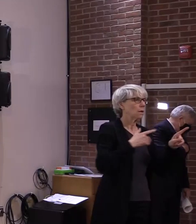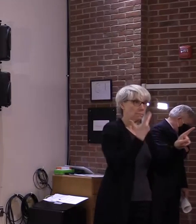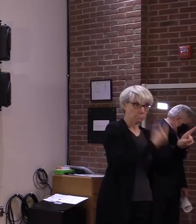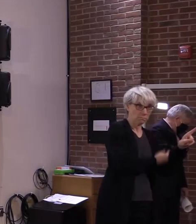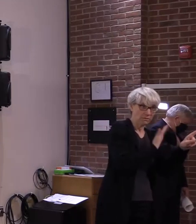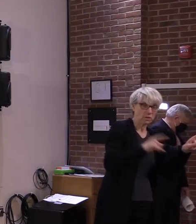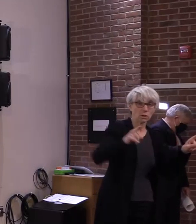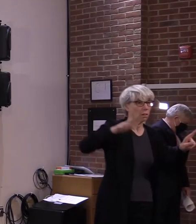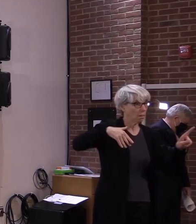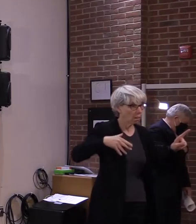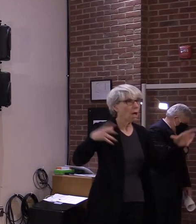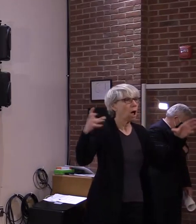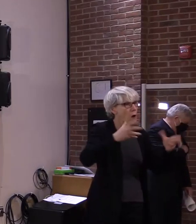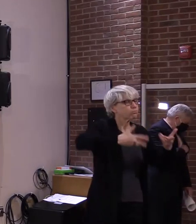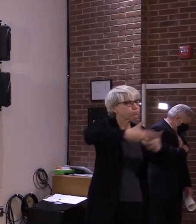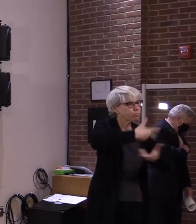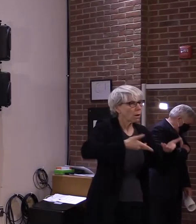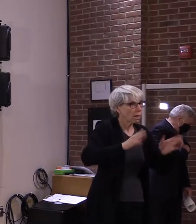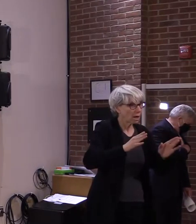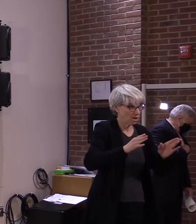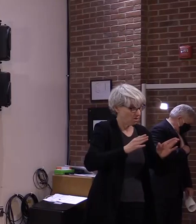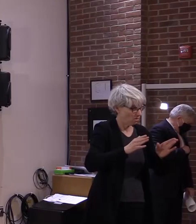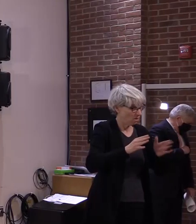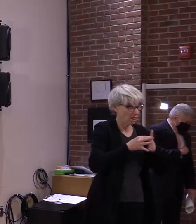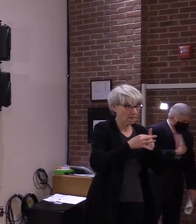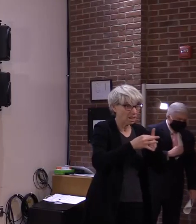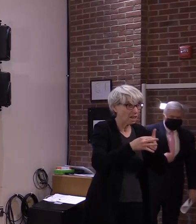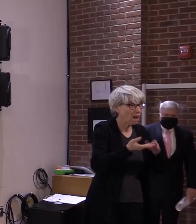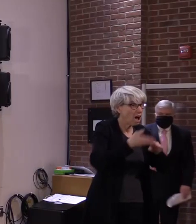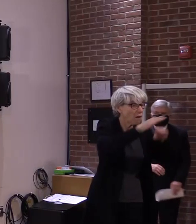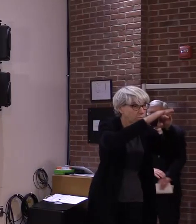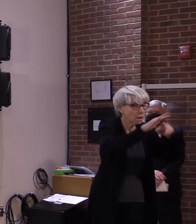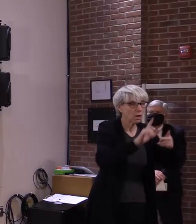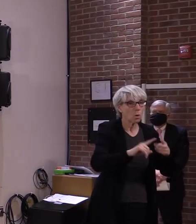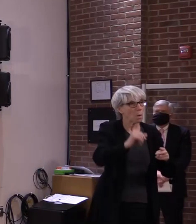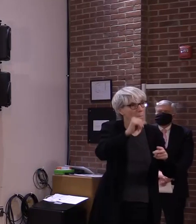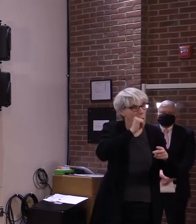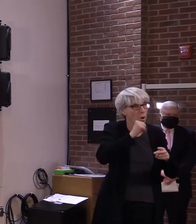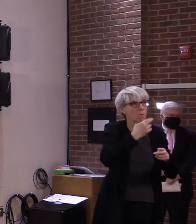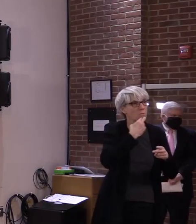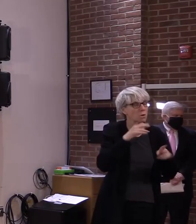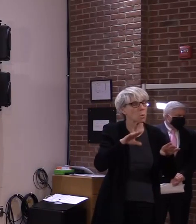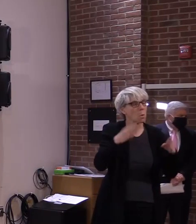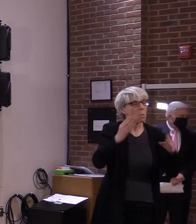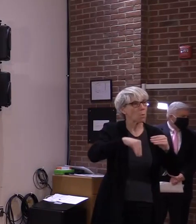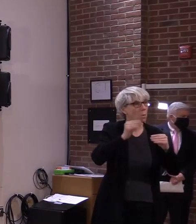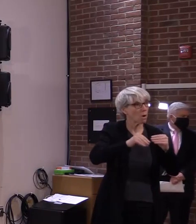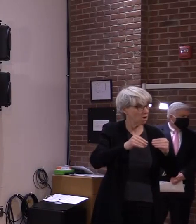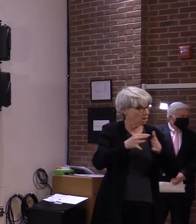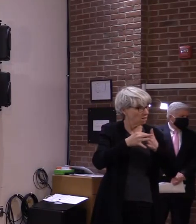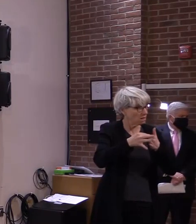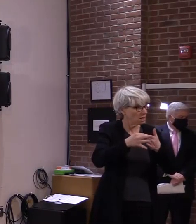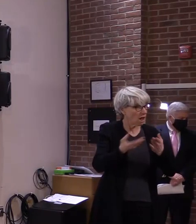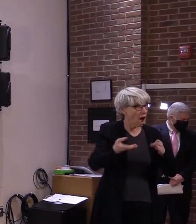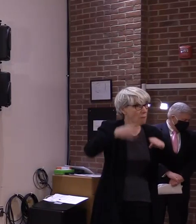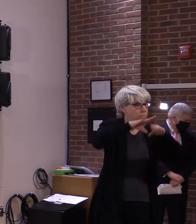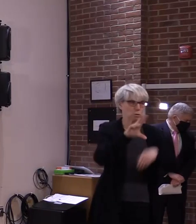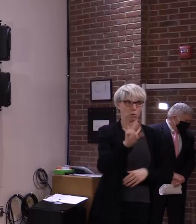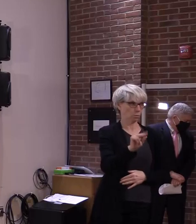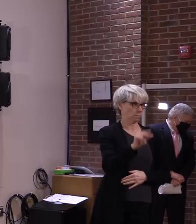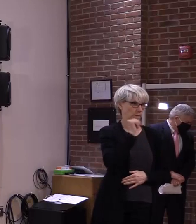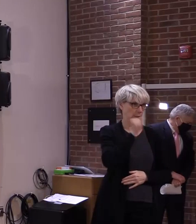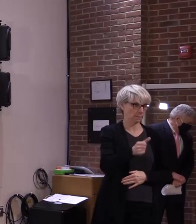rules, or restaurant or bar guidance. If we can keep our prevention game strong, we keep our hope